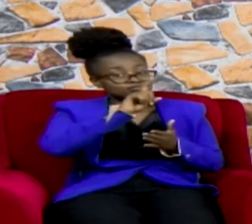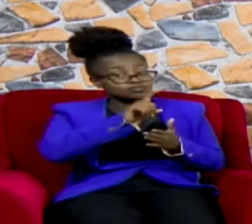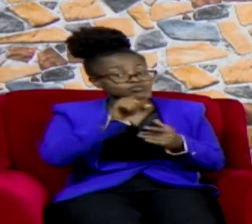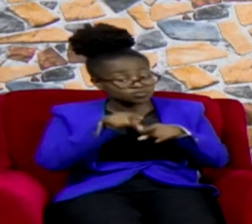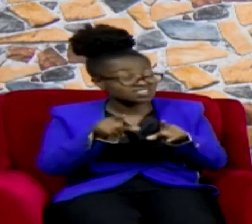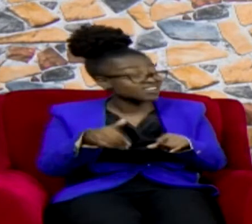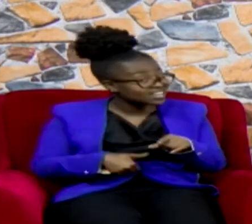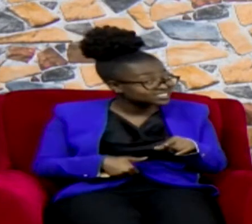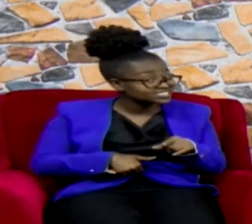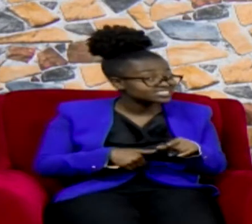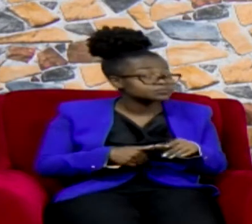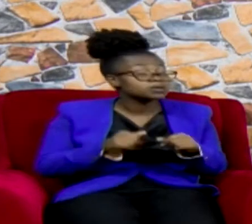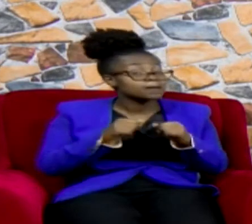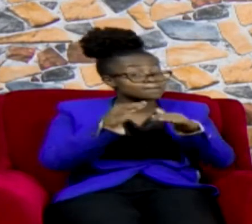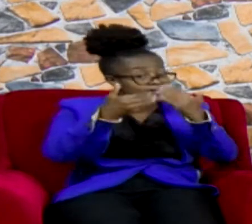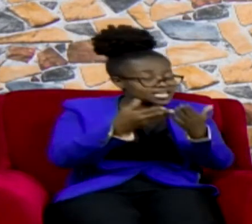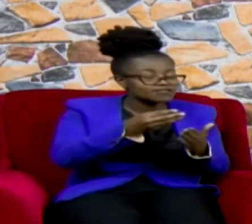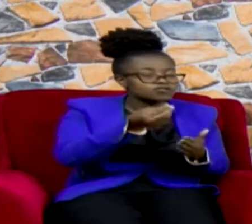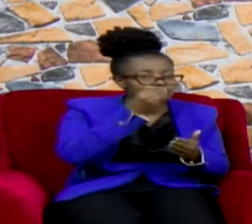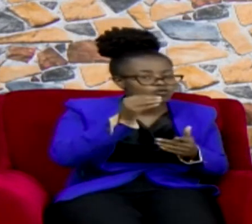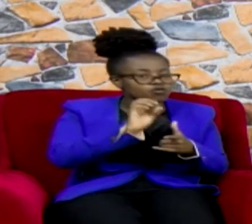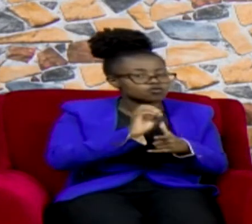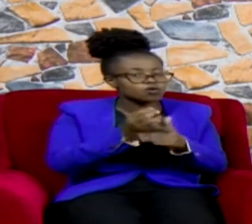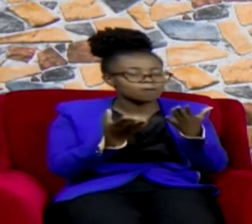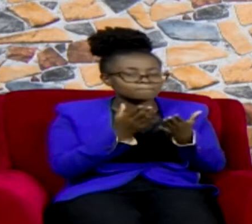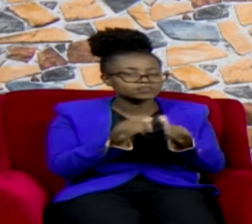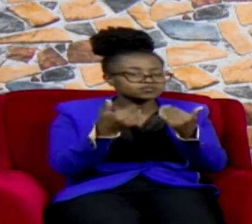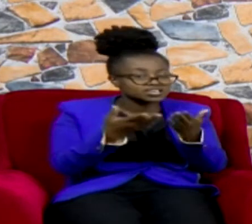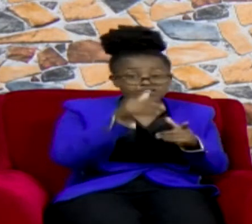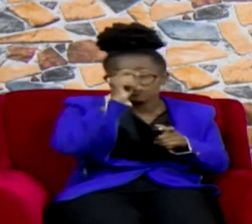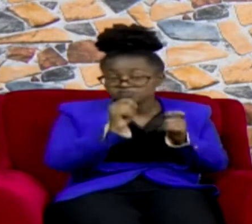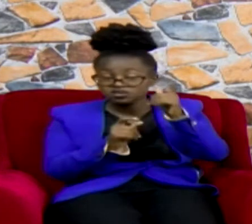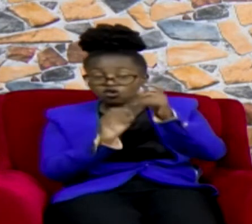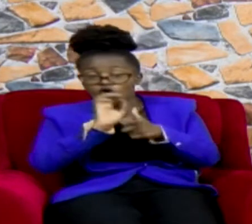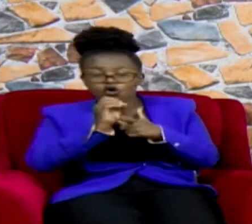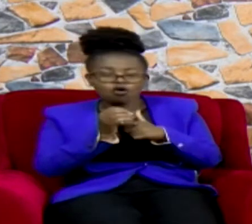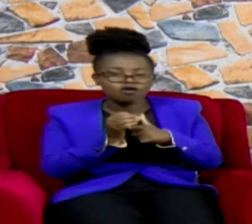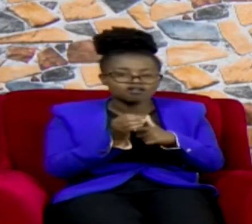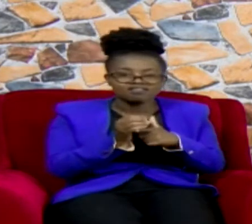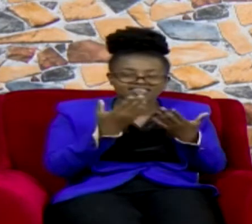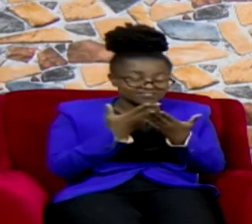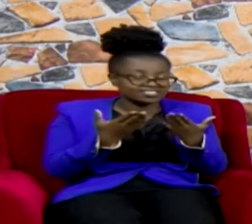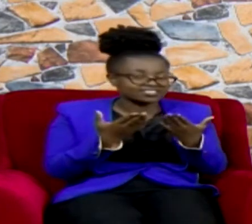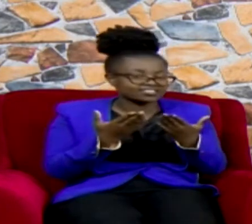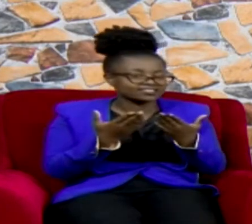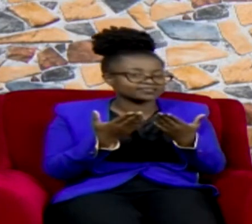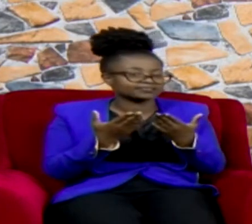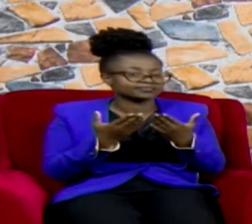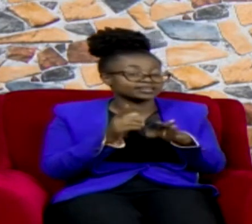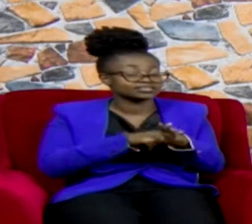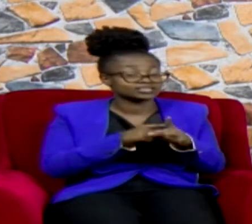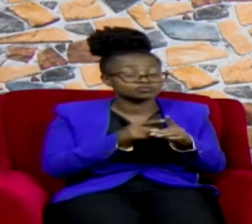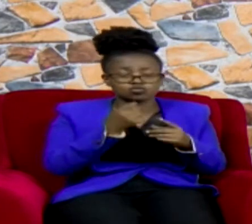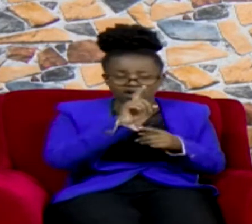you hungry? Do I give you food? Or like, let's say, do I give you milk, or do I give you whatever it is that Now, they like? when you ask